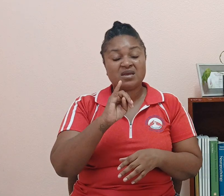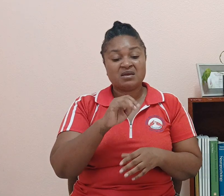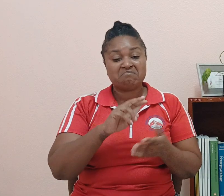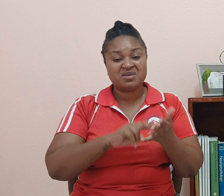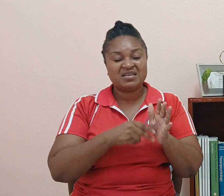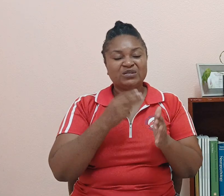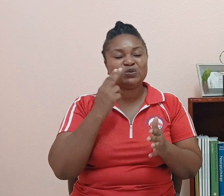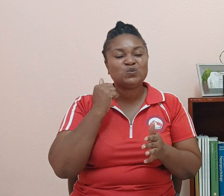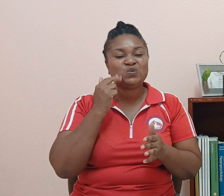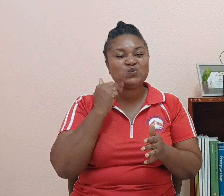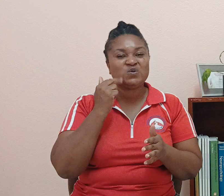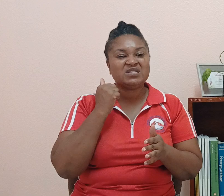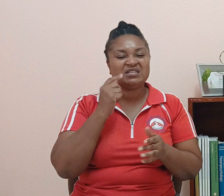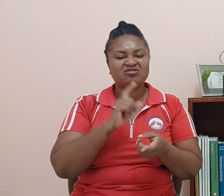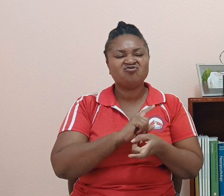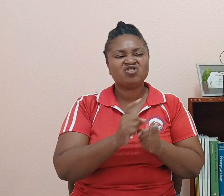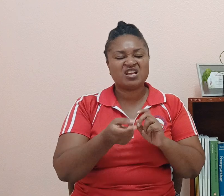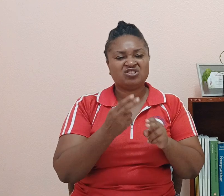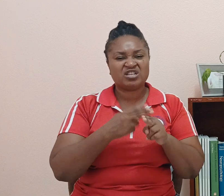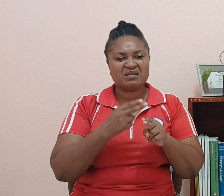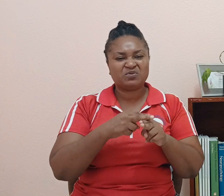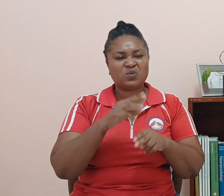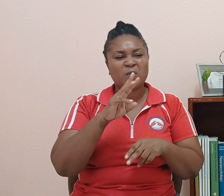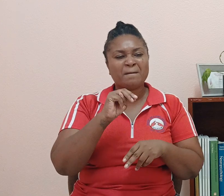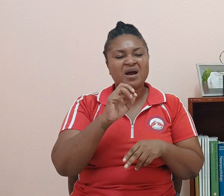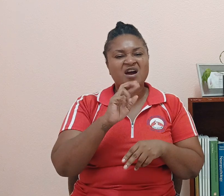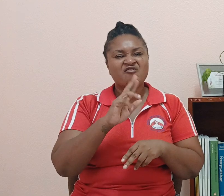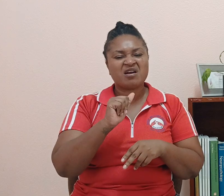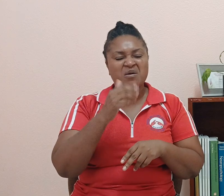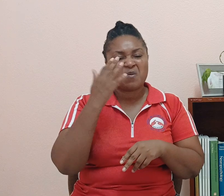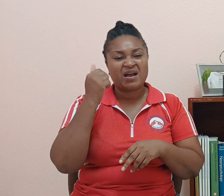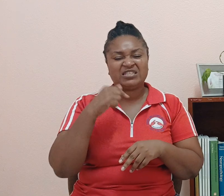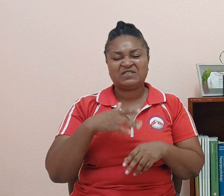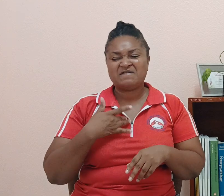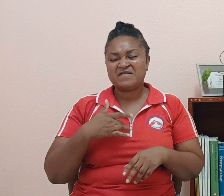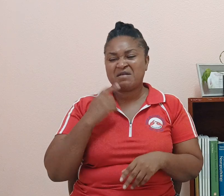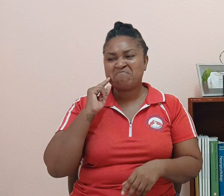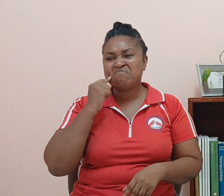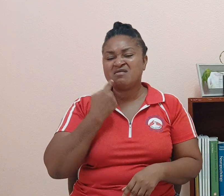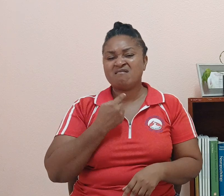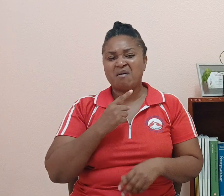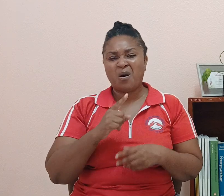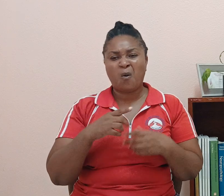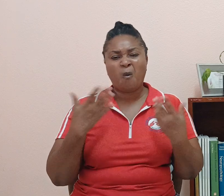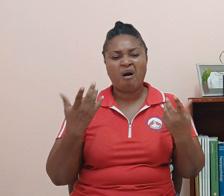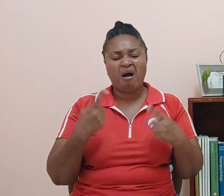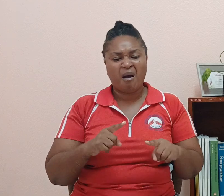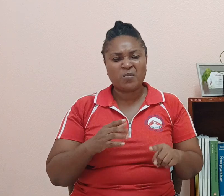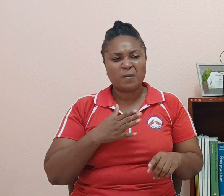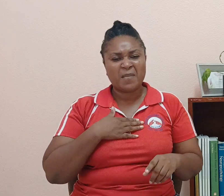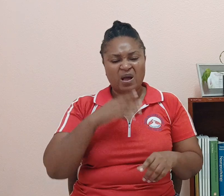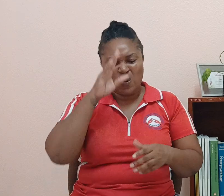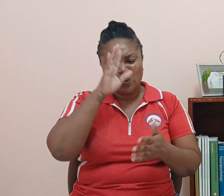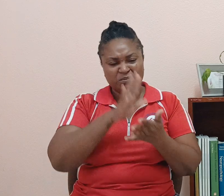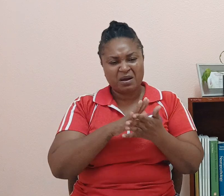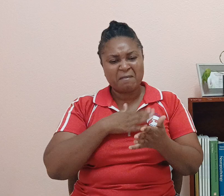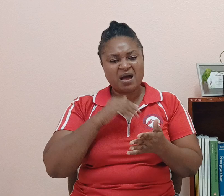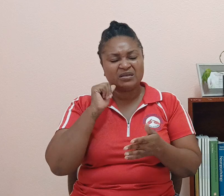because she felt bitter about what had happened to her husband and sons.